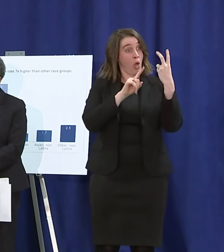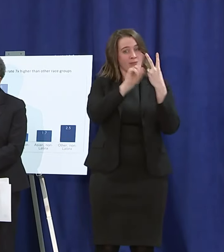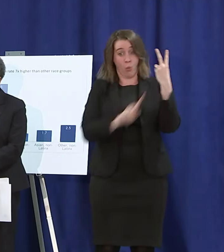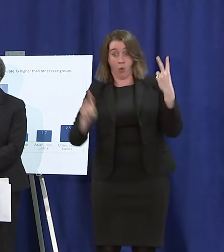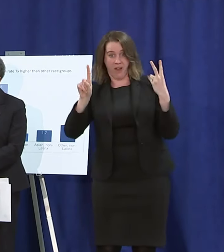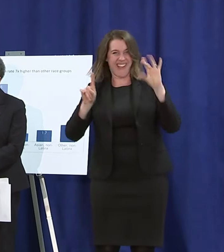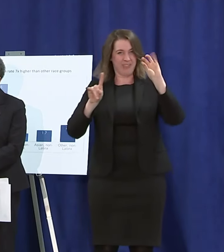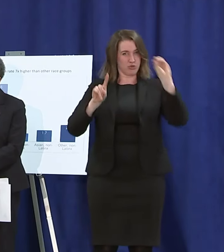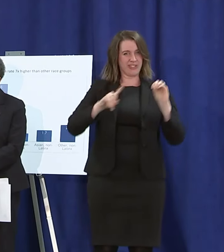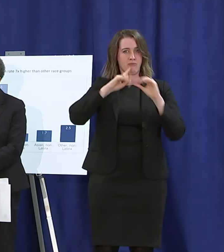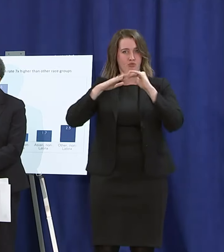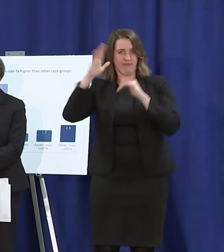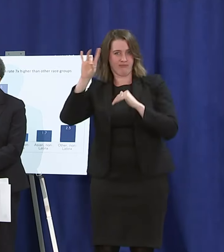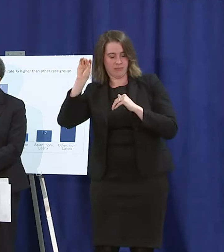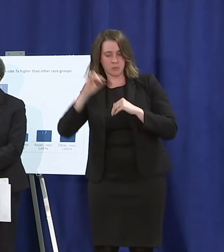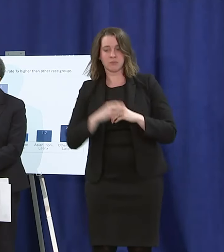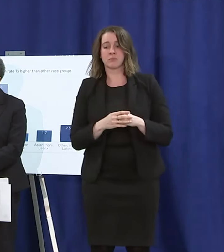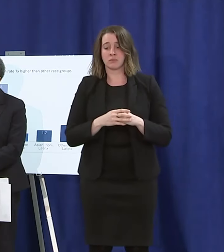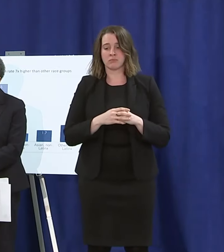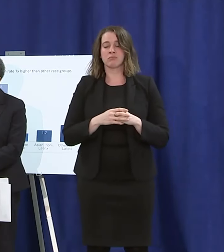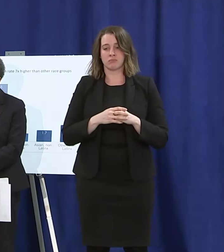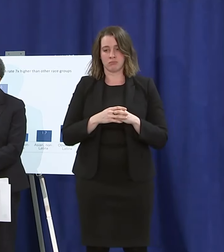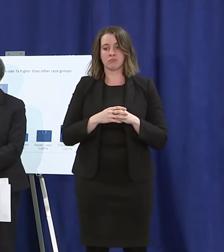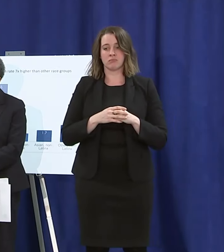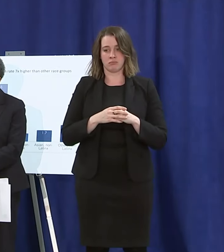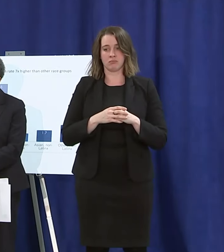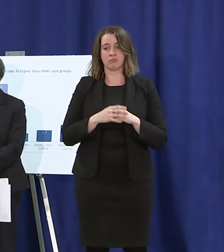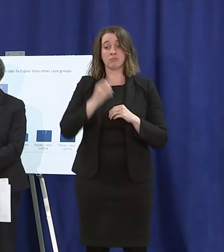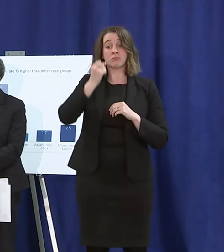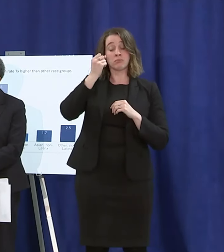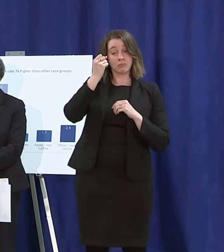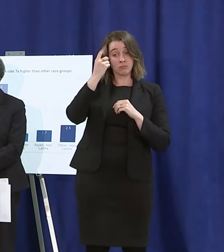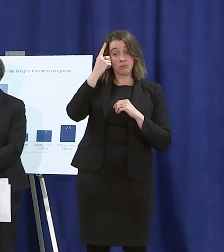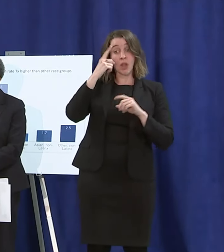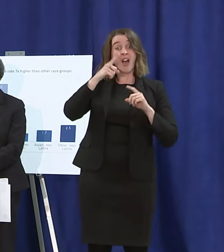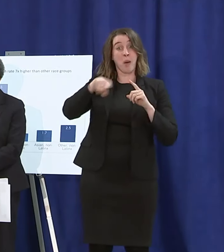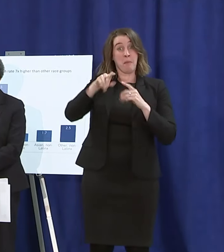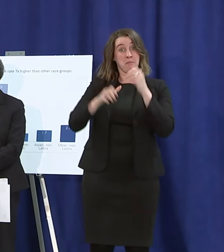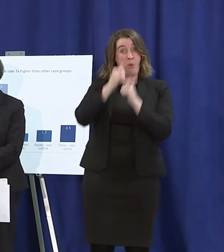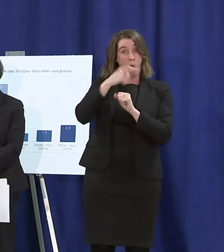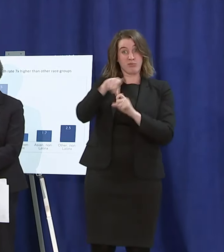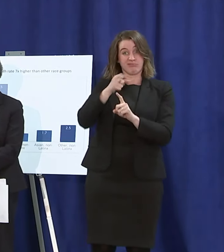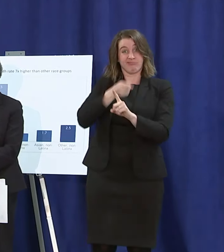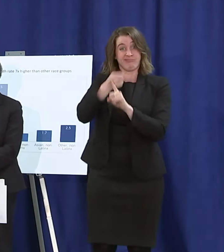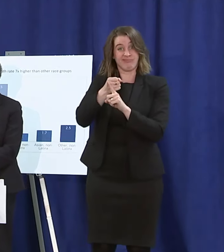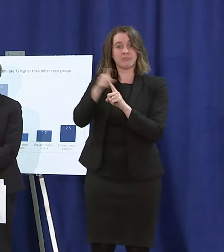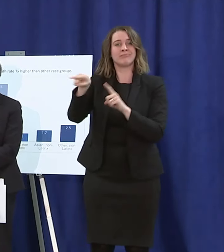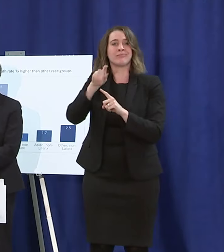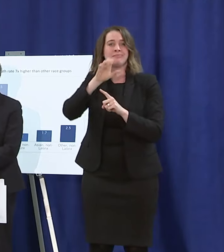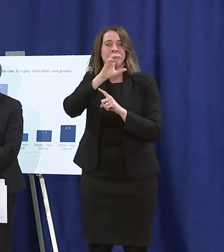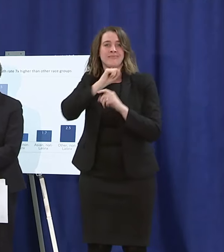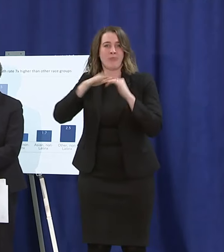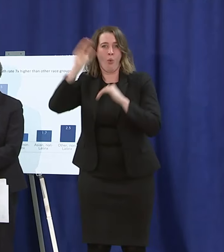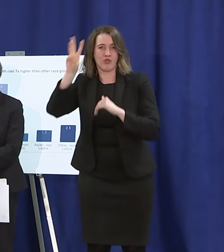of Chicago's COVID-19 diagnoses have been in people over 60. And most strikingly,